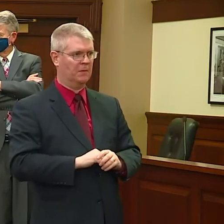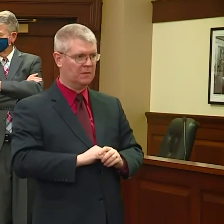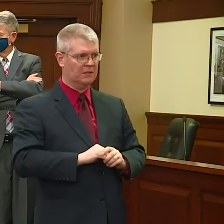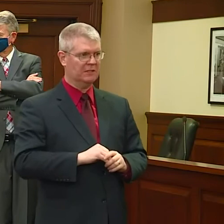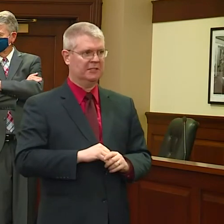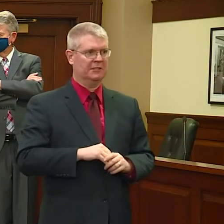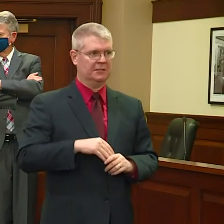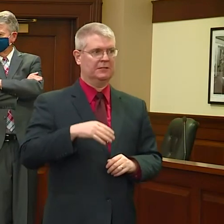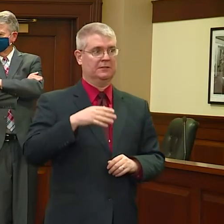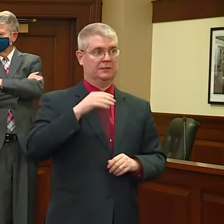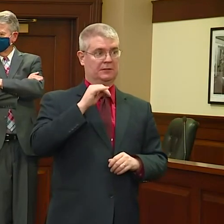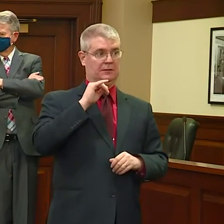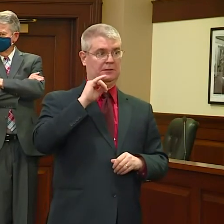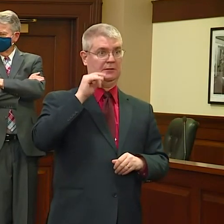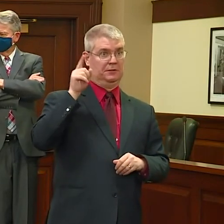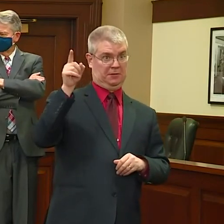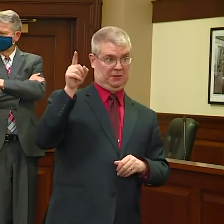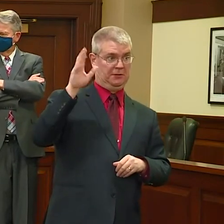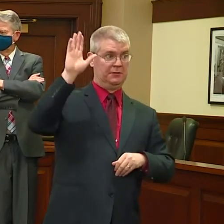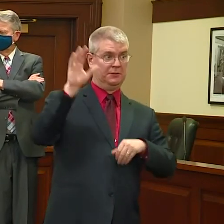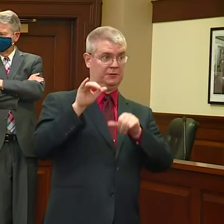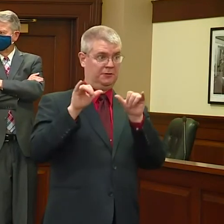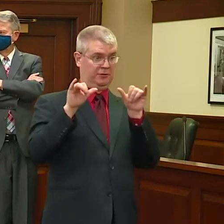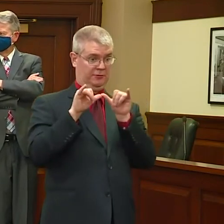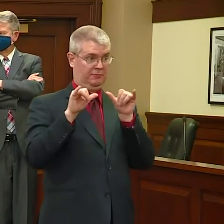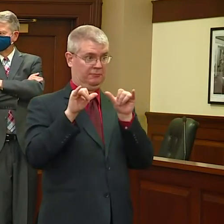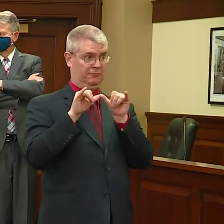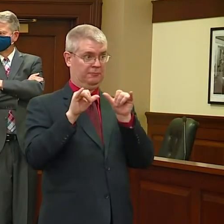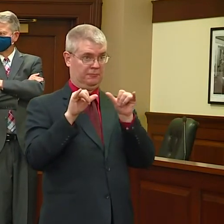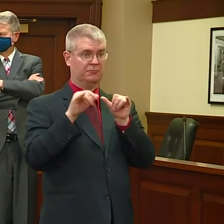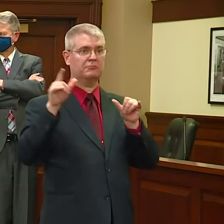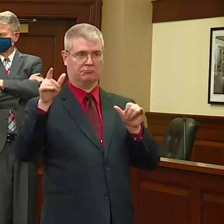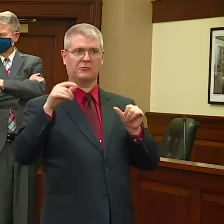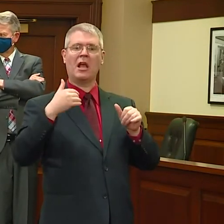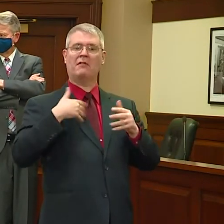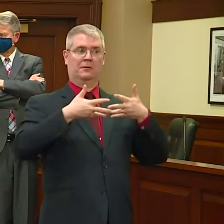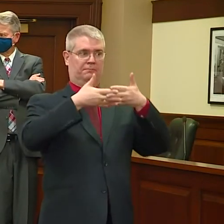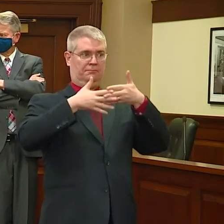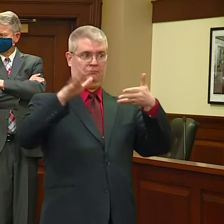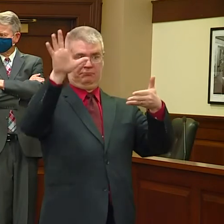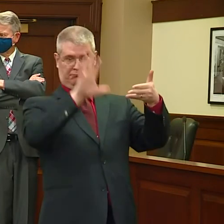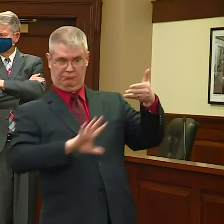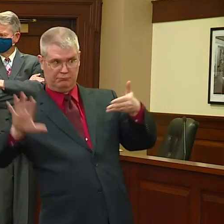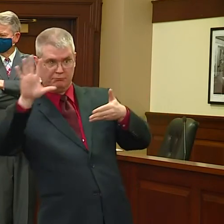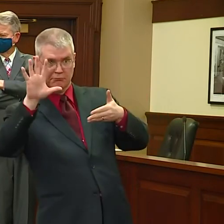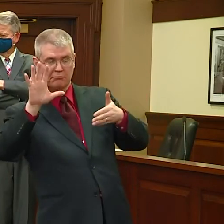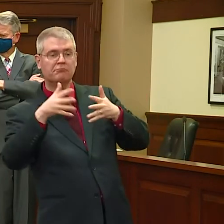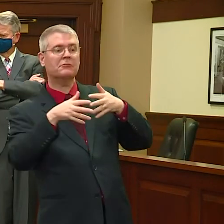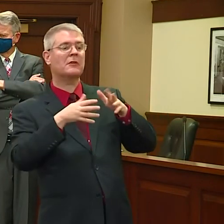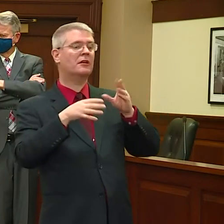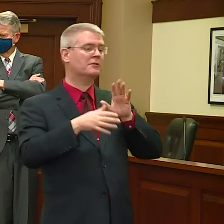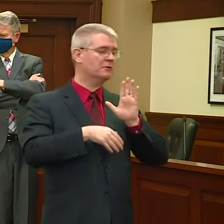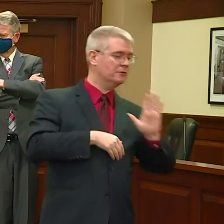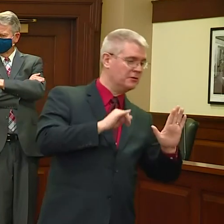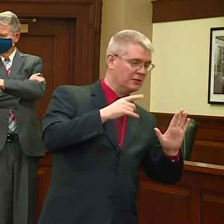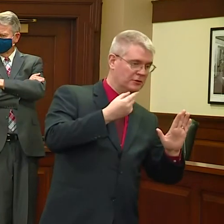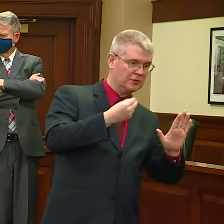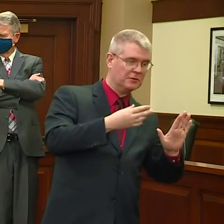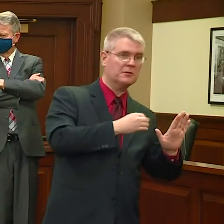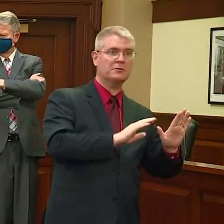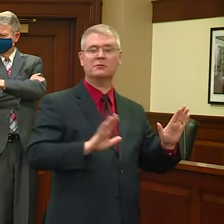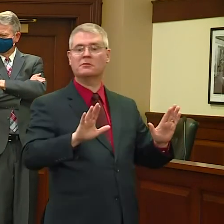risk in Idaho County, say, to a county across the border in another state. So they use the same metric, and they just rely